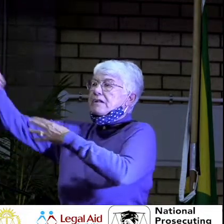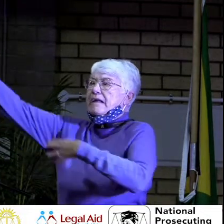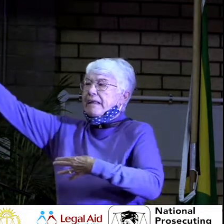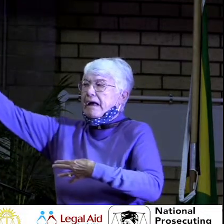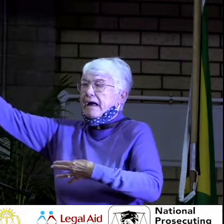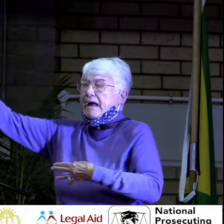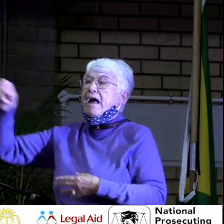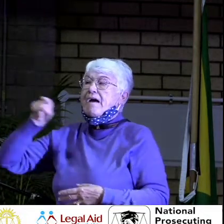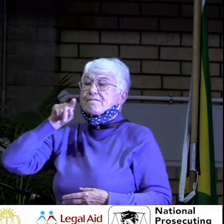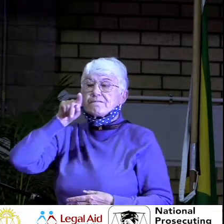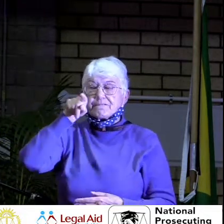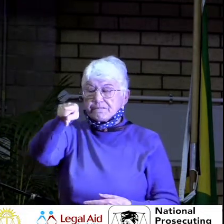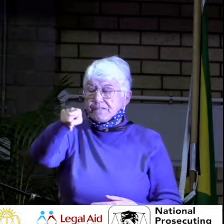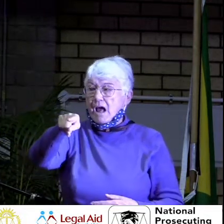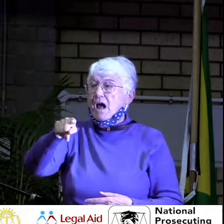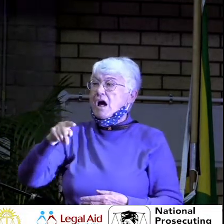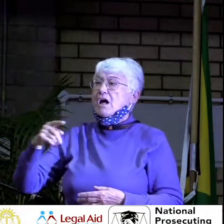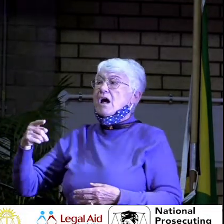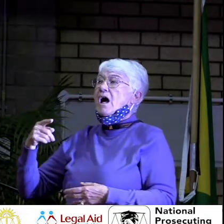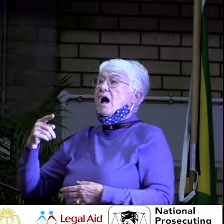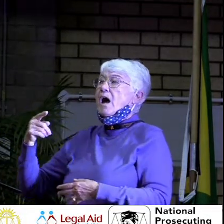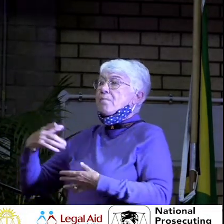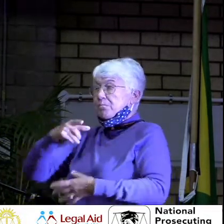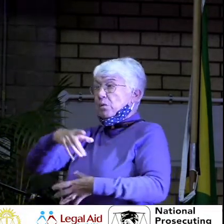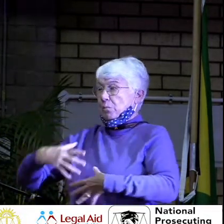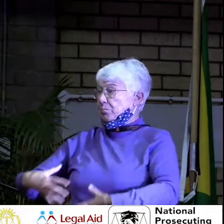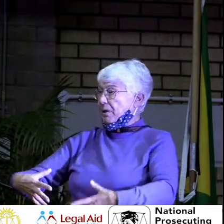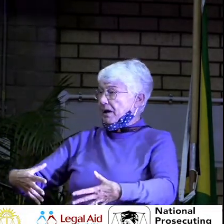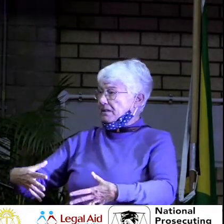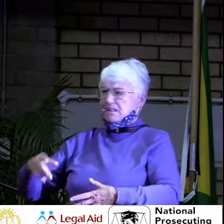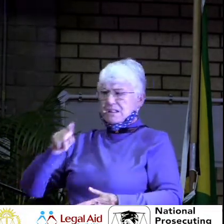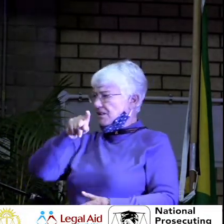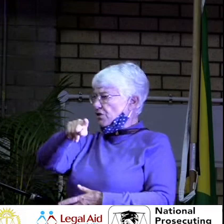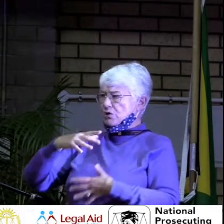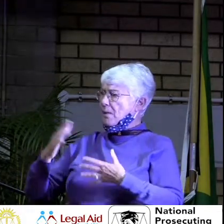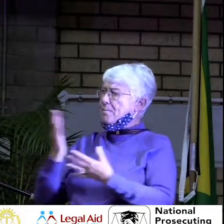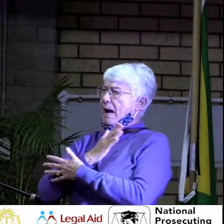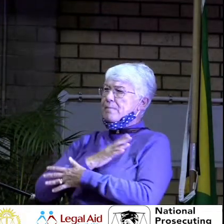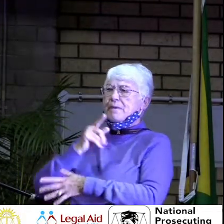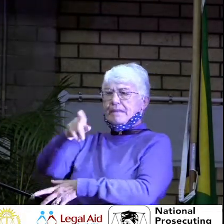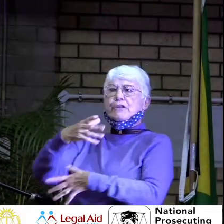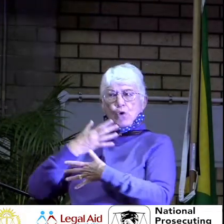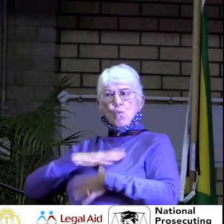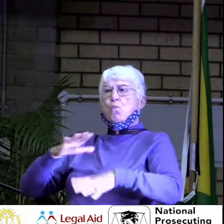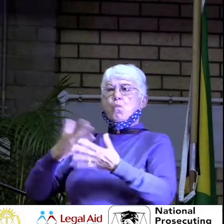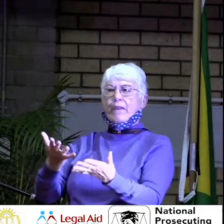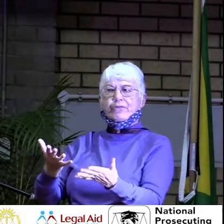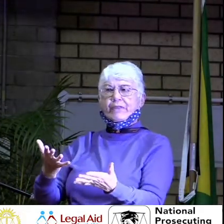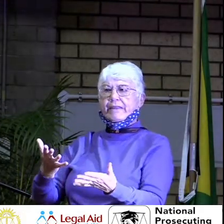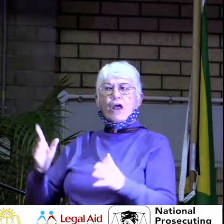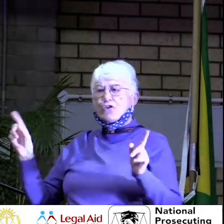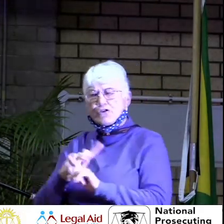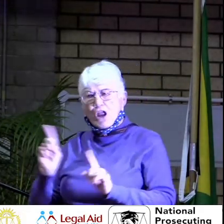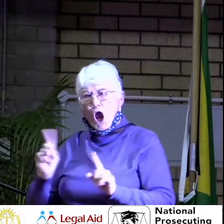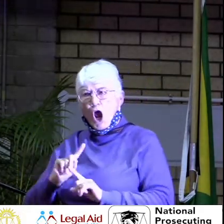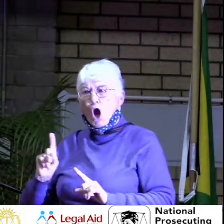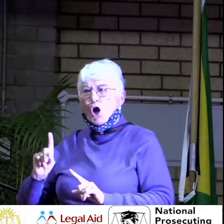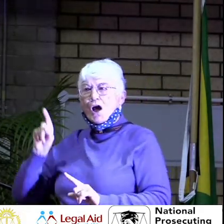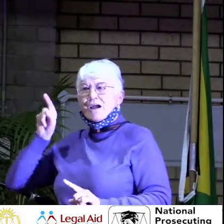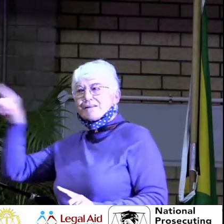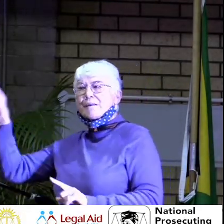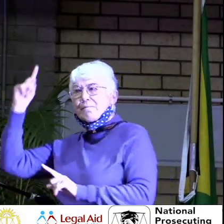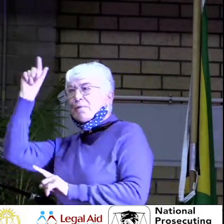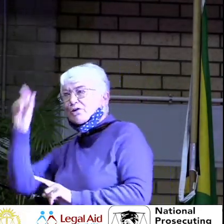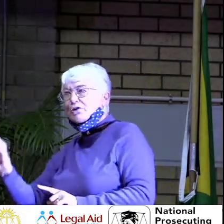'n rape kind. It's not fair on that child. Get yourself to the hospital within 5 days. We will not turn you